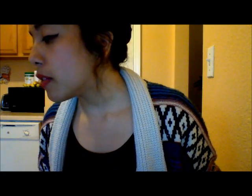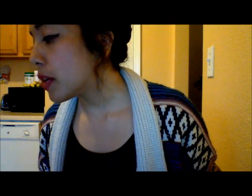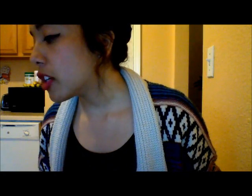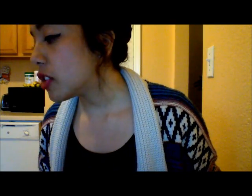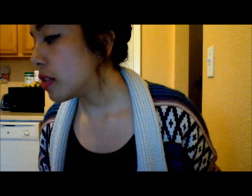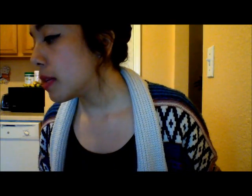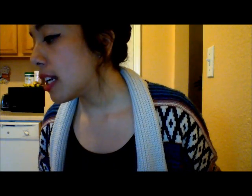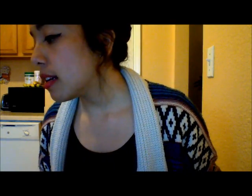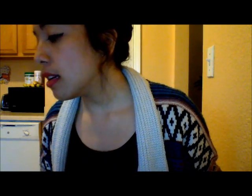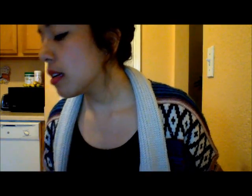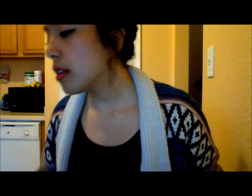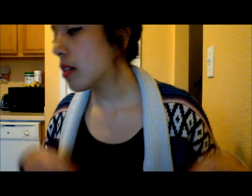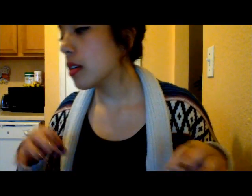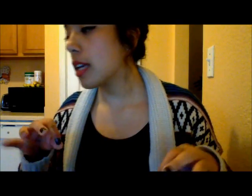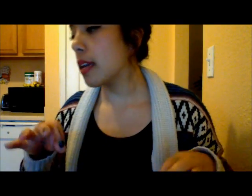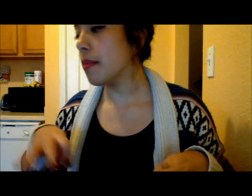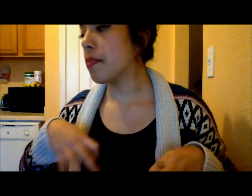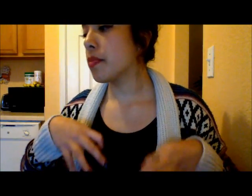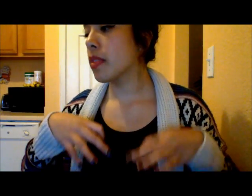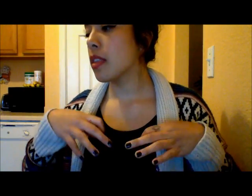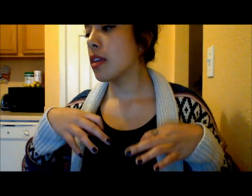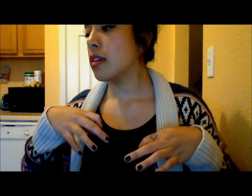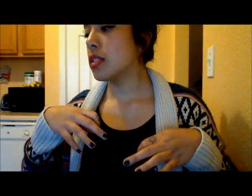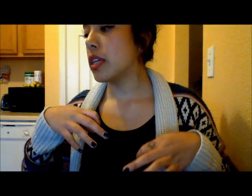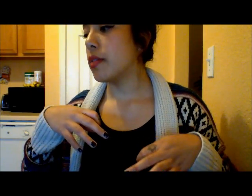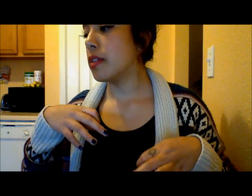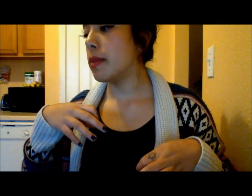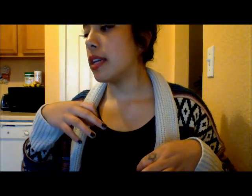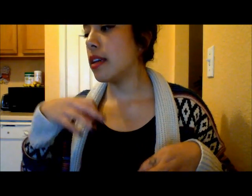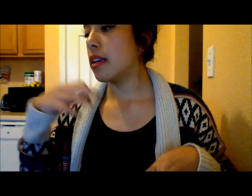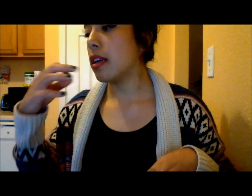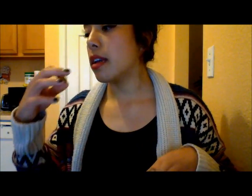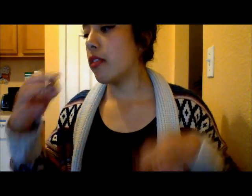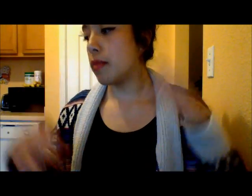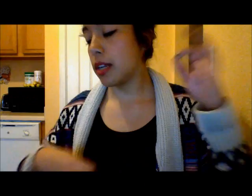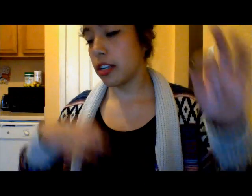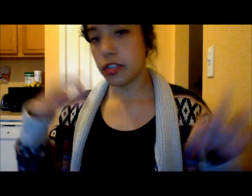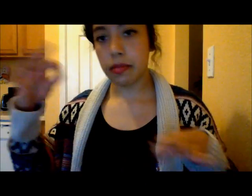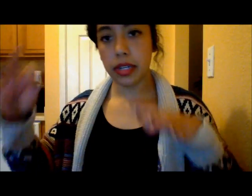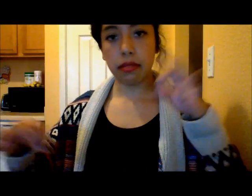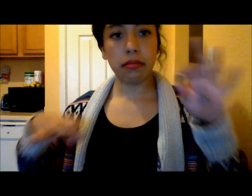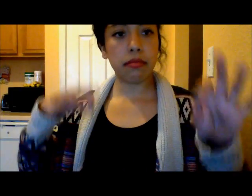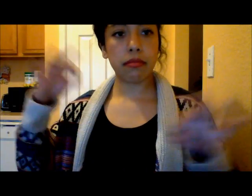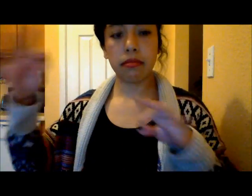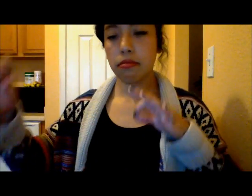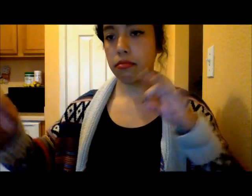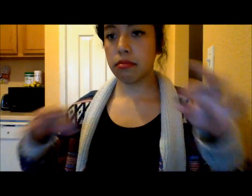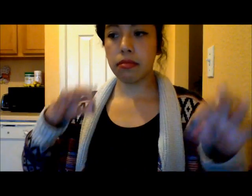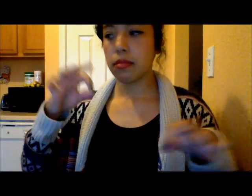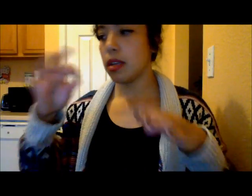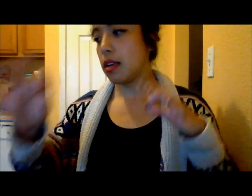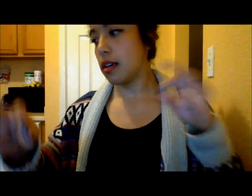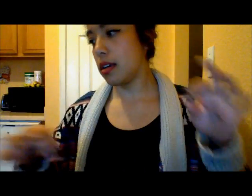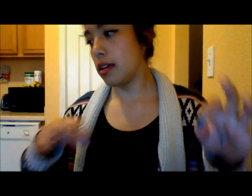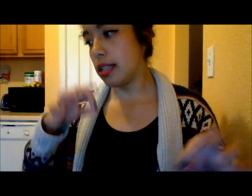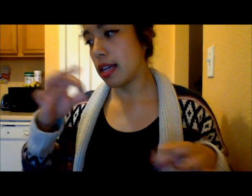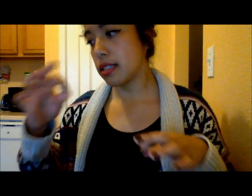Everyone contributing. Okay. So it would be everybody contributing. And that's